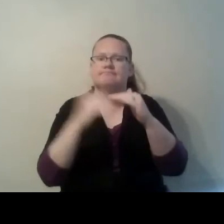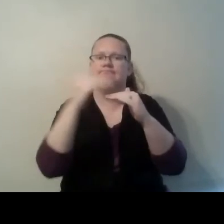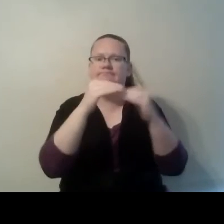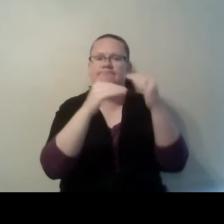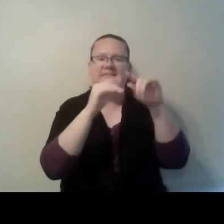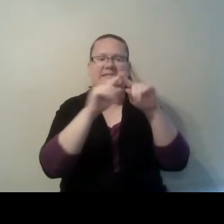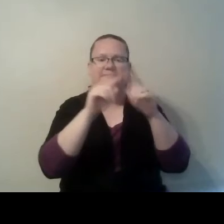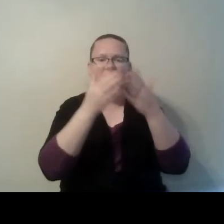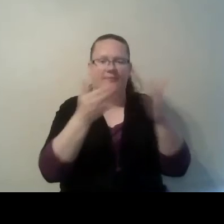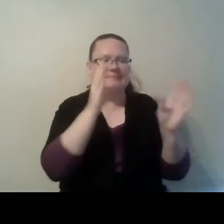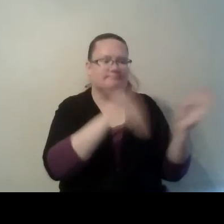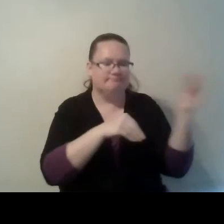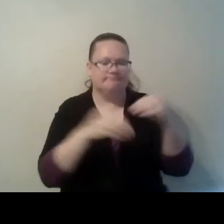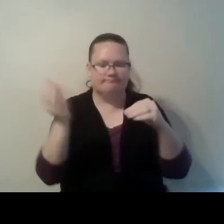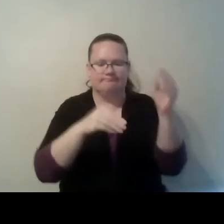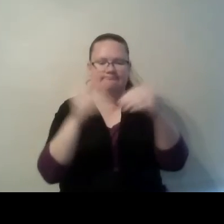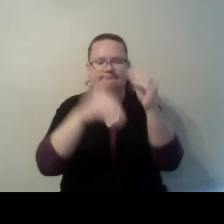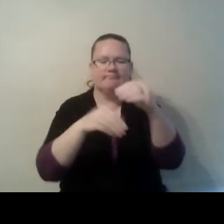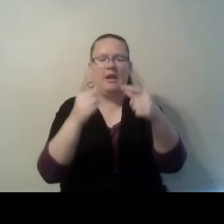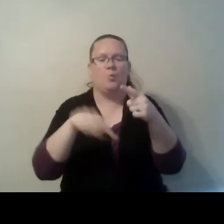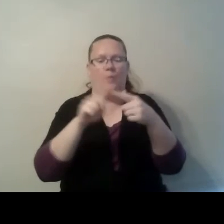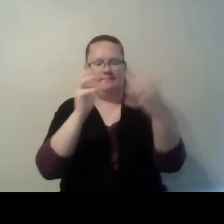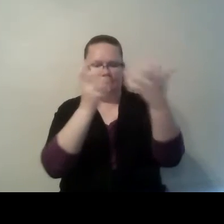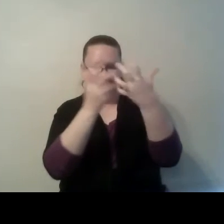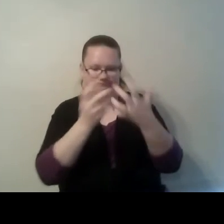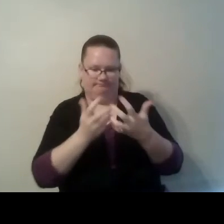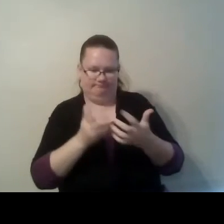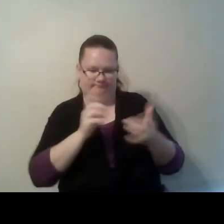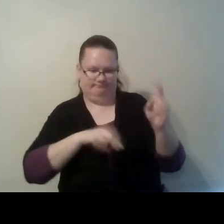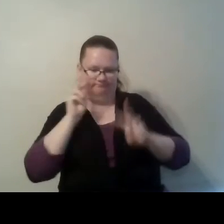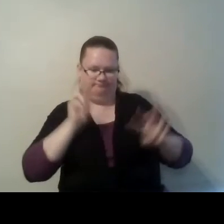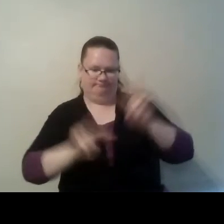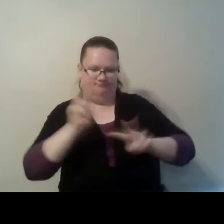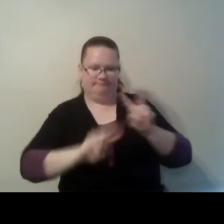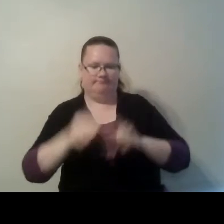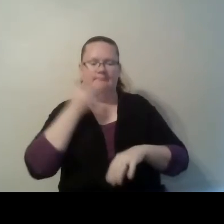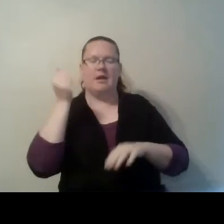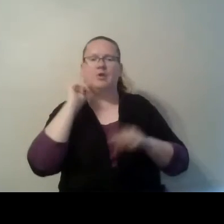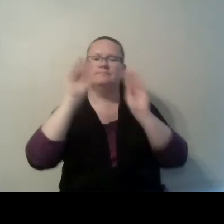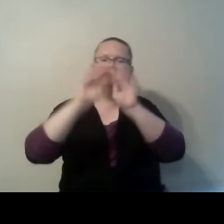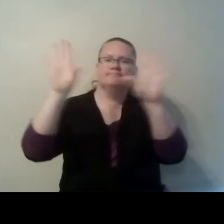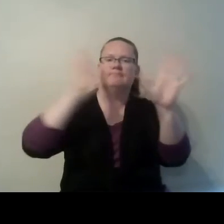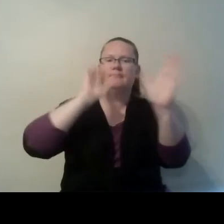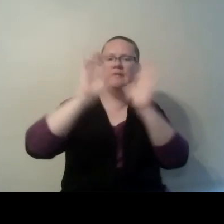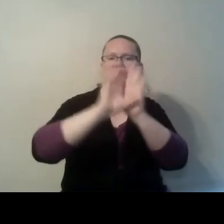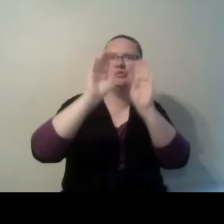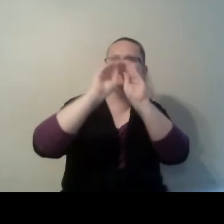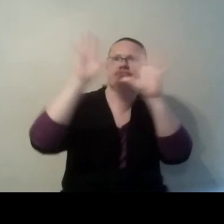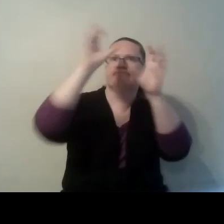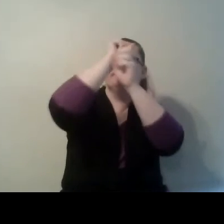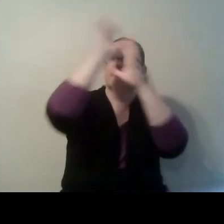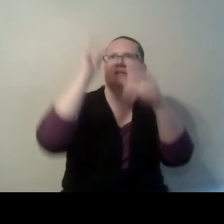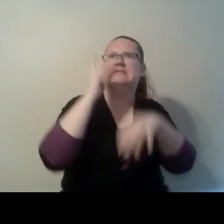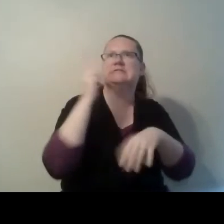these together, we're going to have a better picture of what's happening in our community. Again, it's all about the response for our next